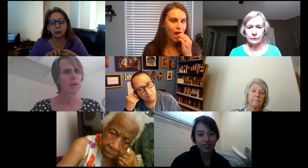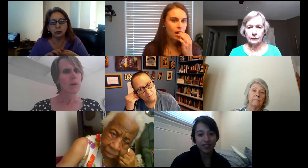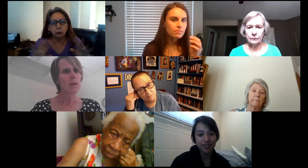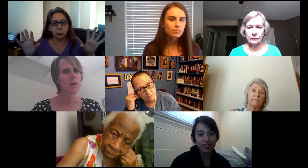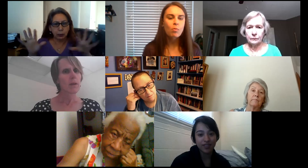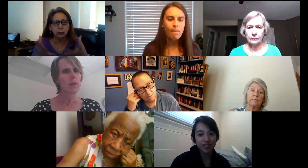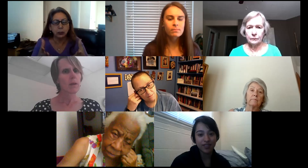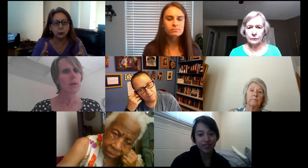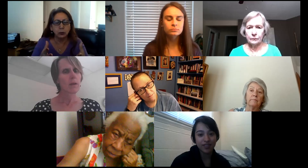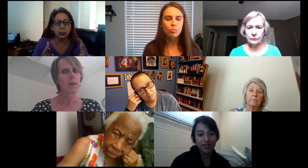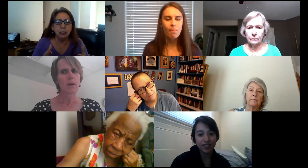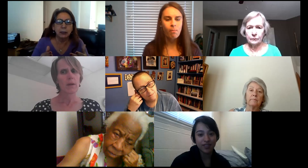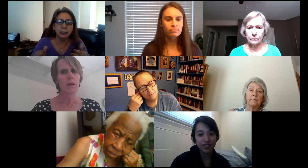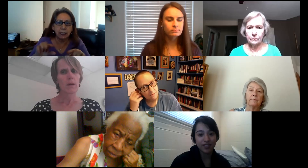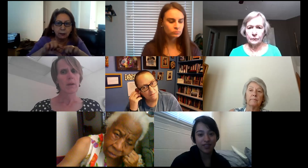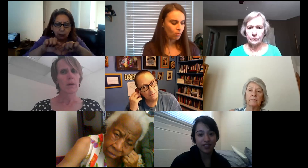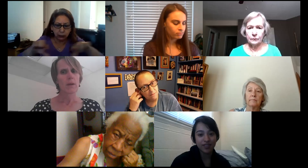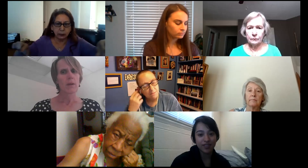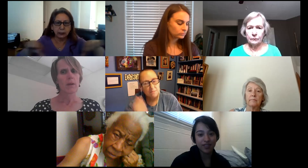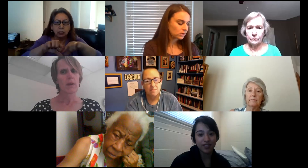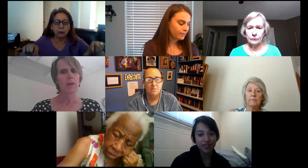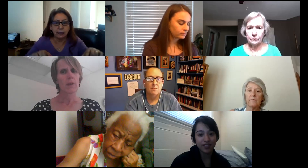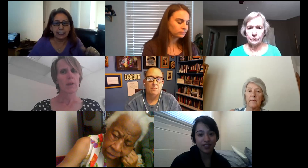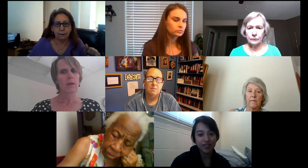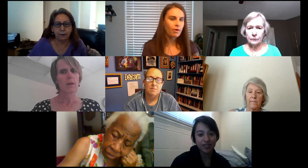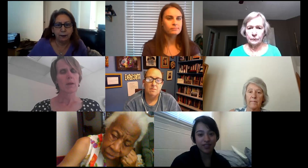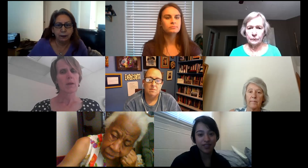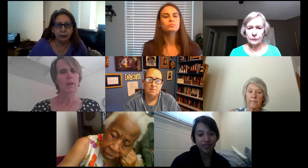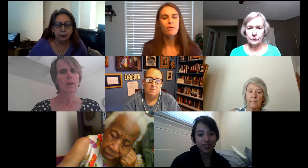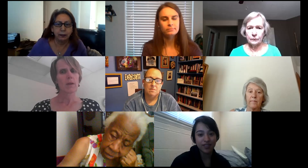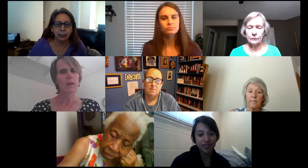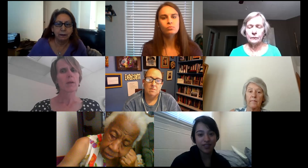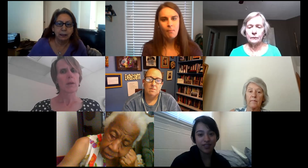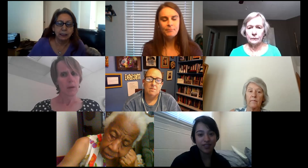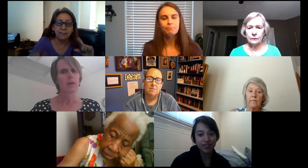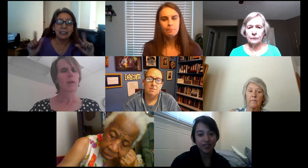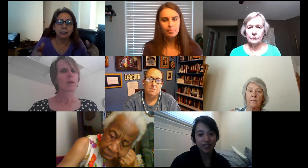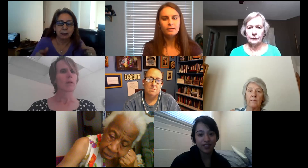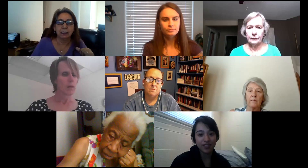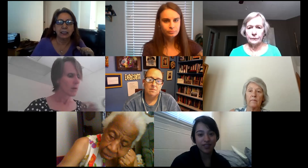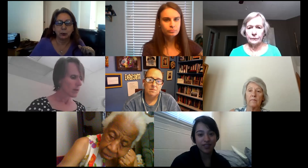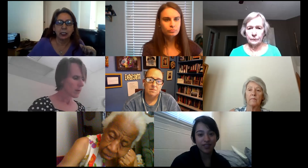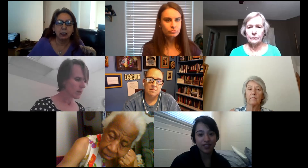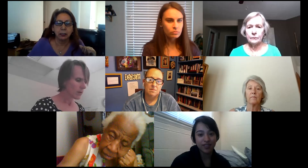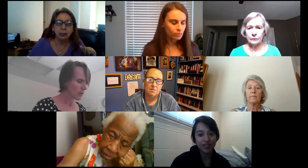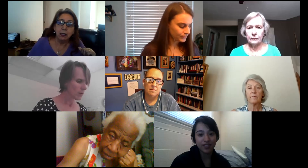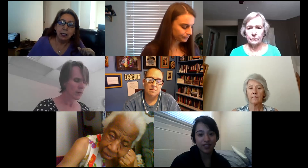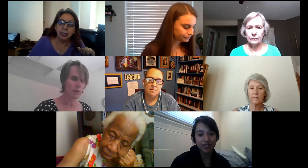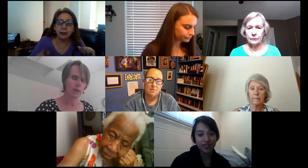school, regular schools, but then they have a certain section for the deaf. Okay, a deaf ed class, what they call it. And